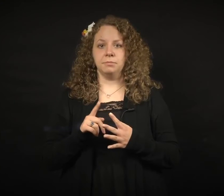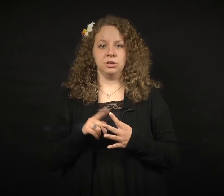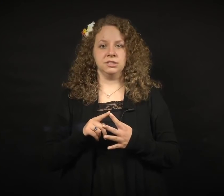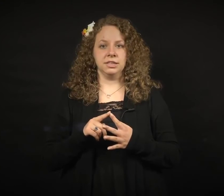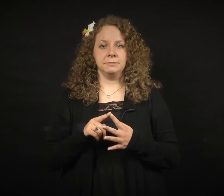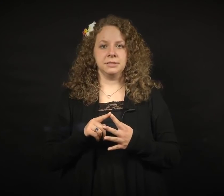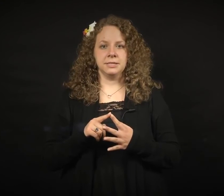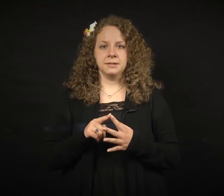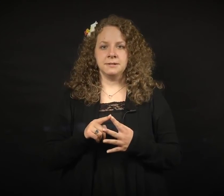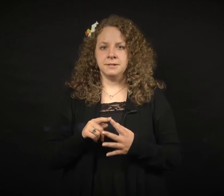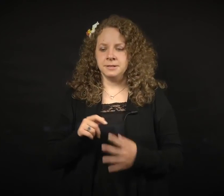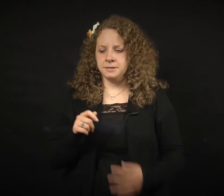pursed lips.